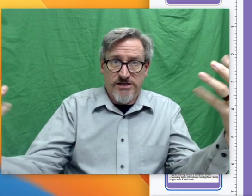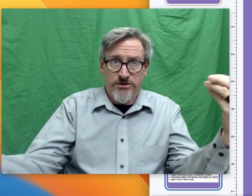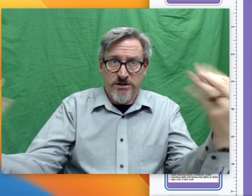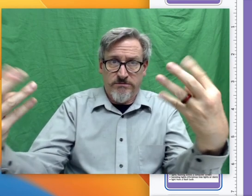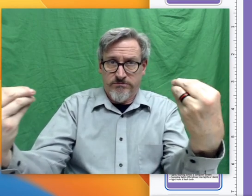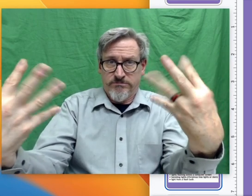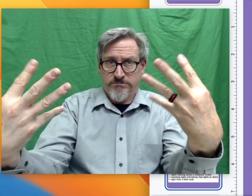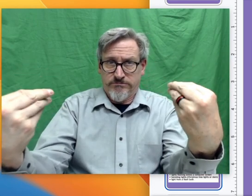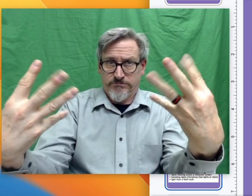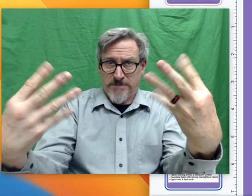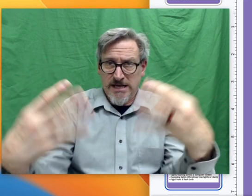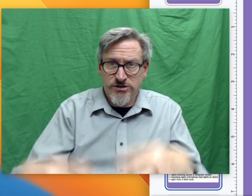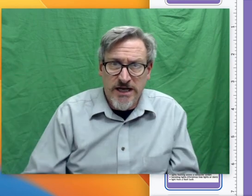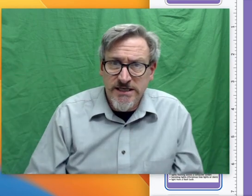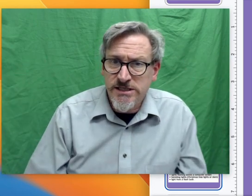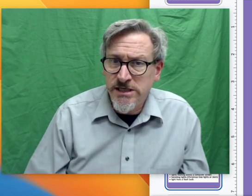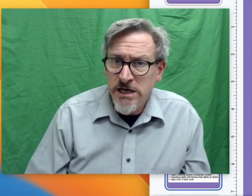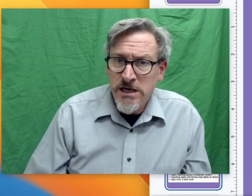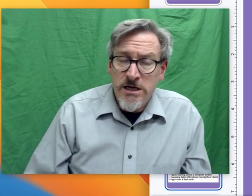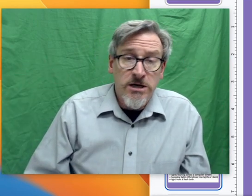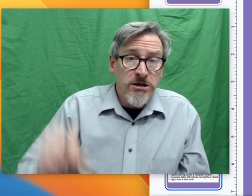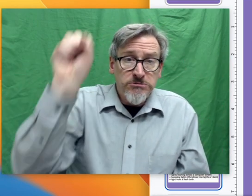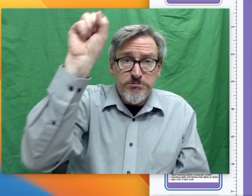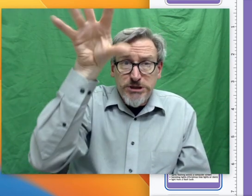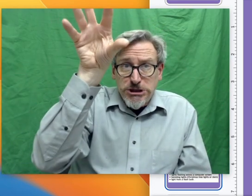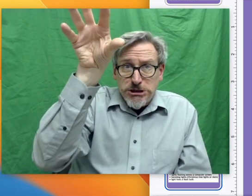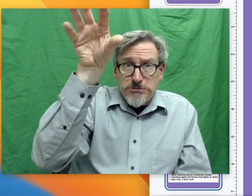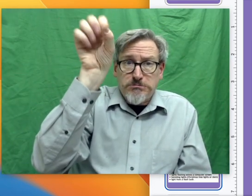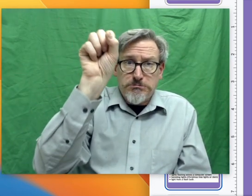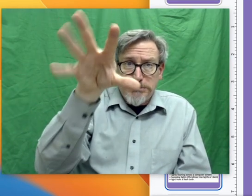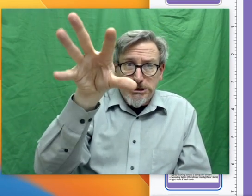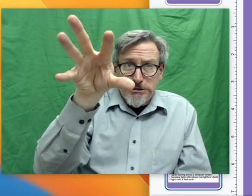hazard lights,